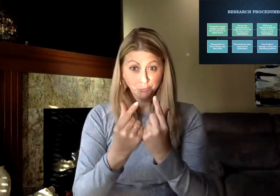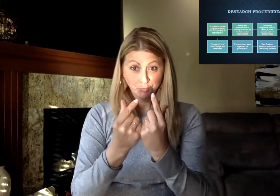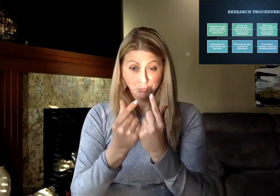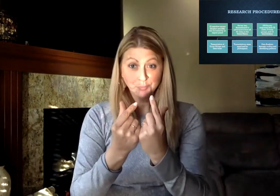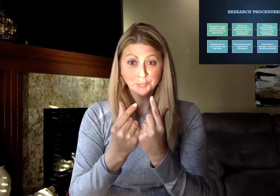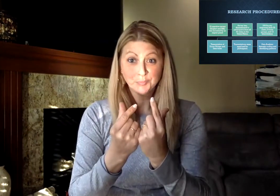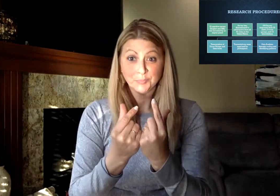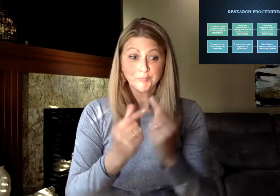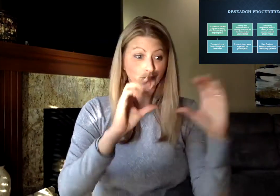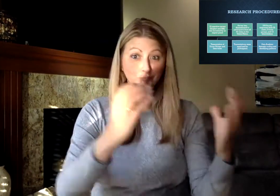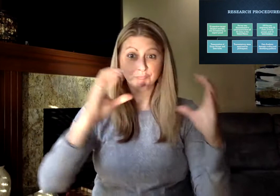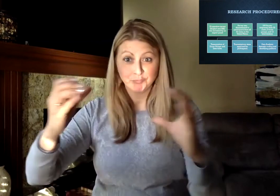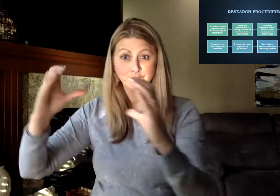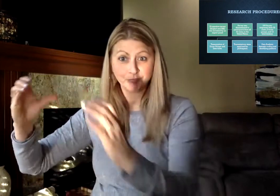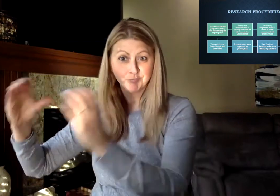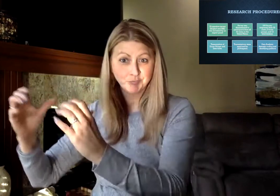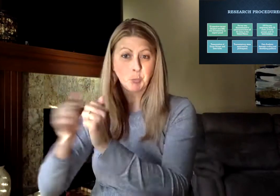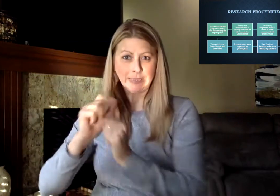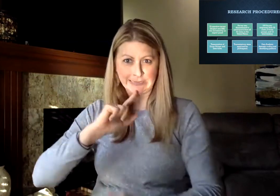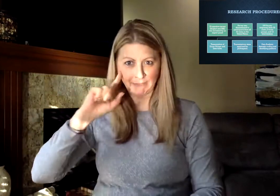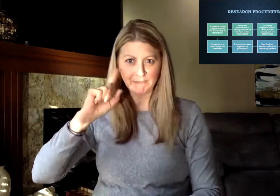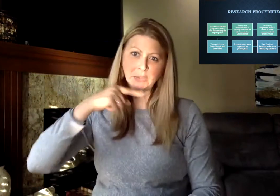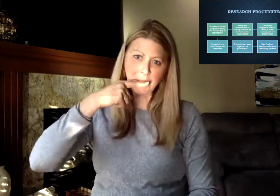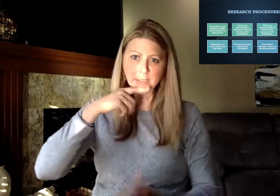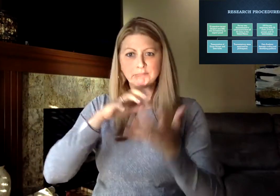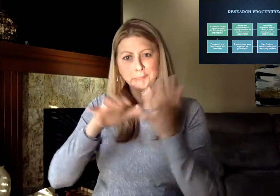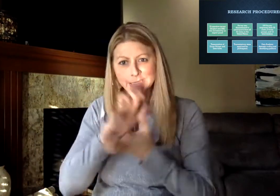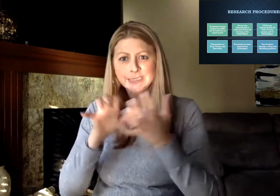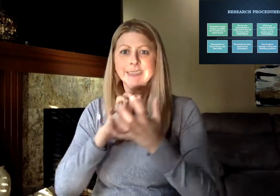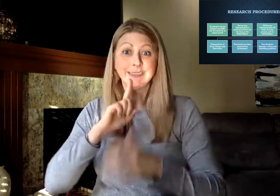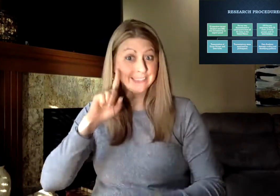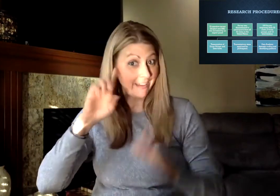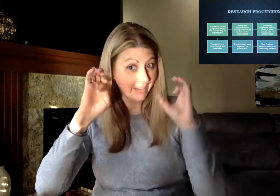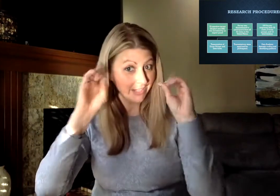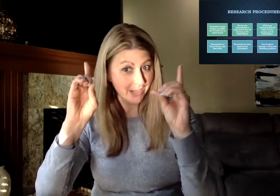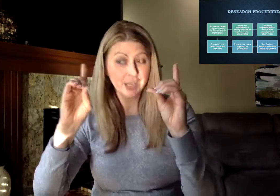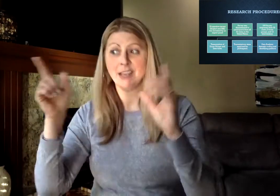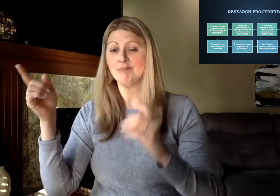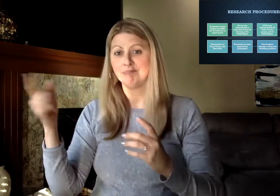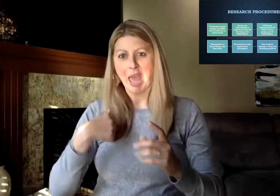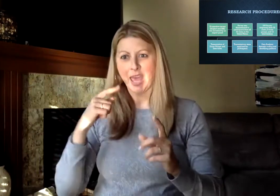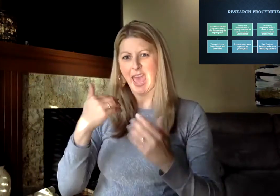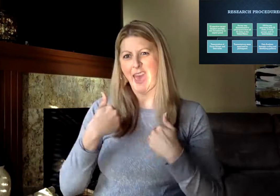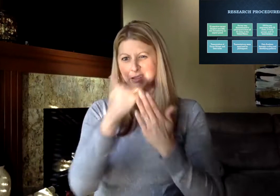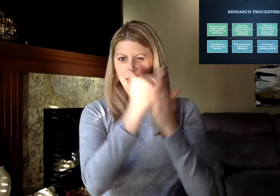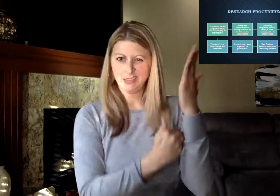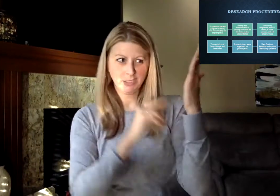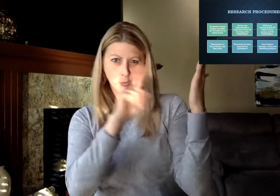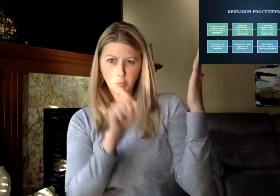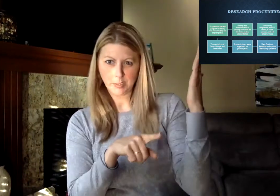Then I established some focus groups, different groups, deaf, hearing, mixed, all deaf educators. And I